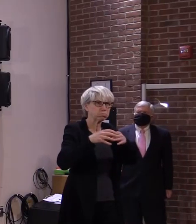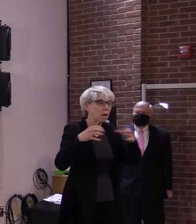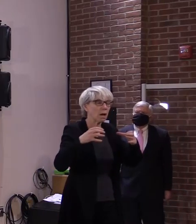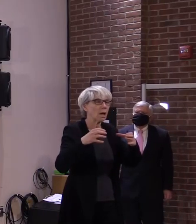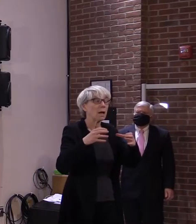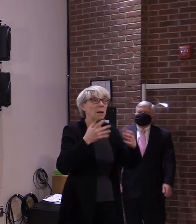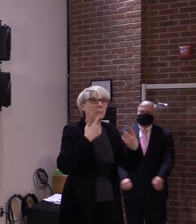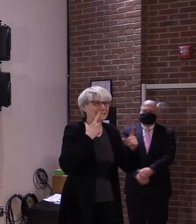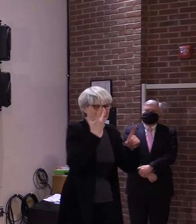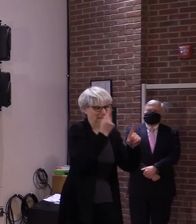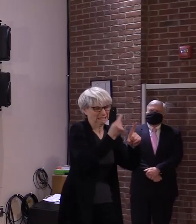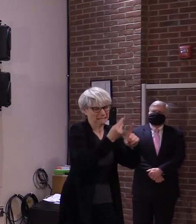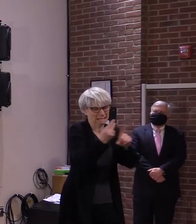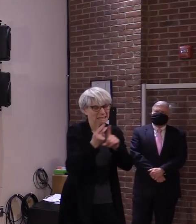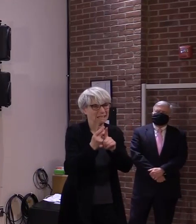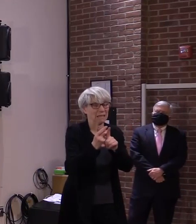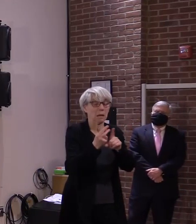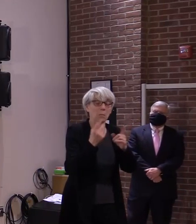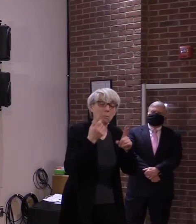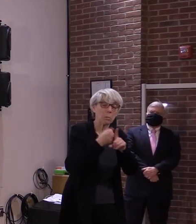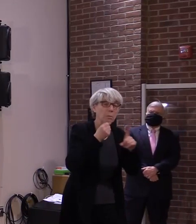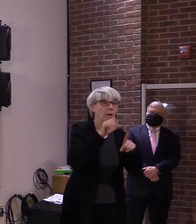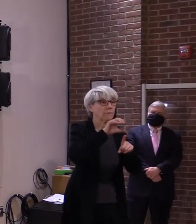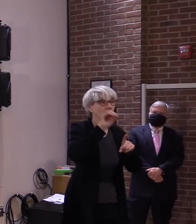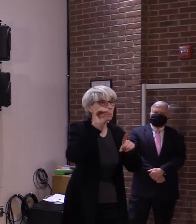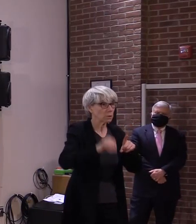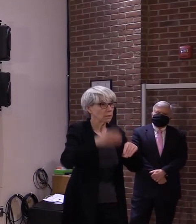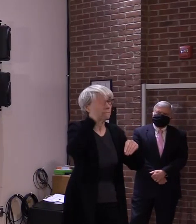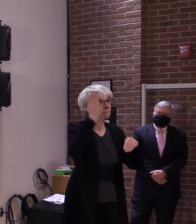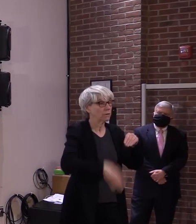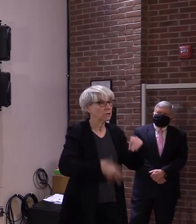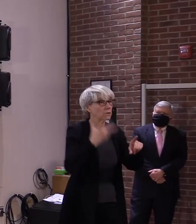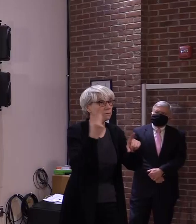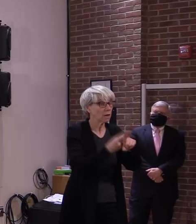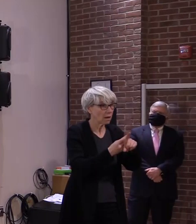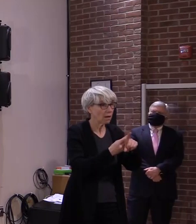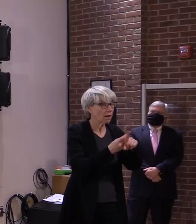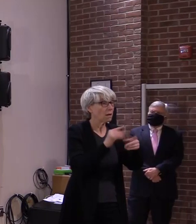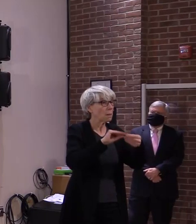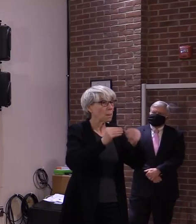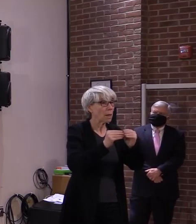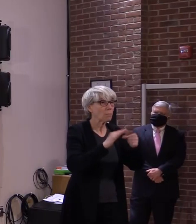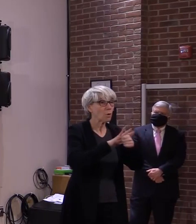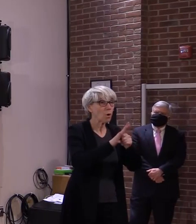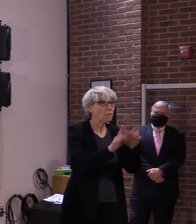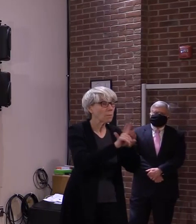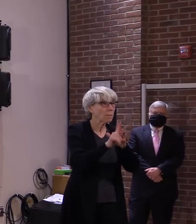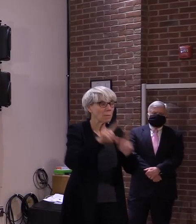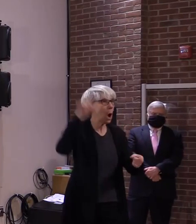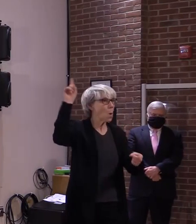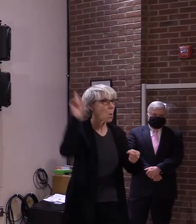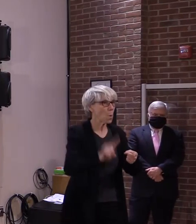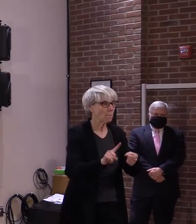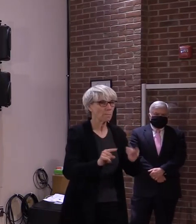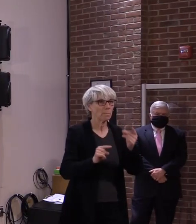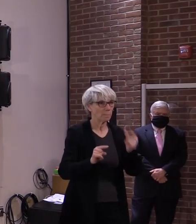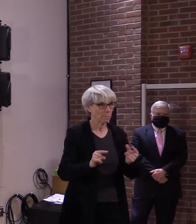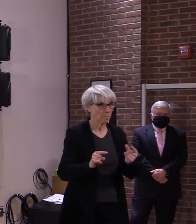just 50% of people were vaccinated. And Vermont is already at 35% who have received